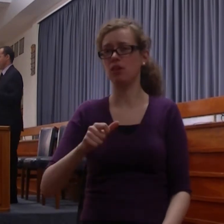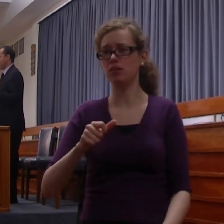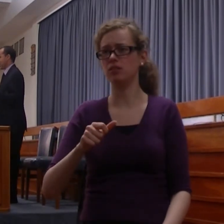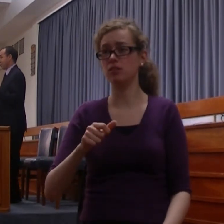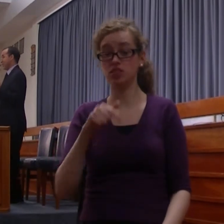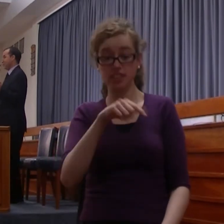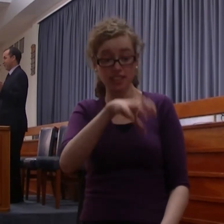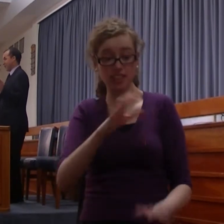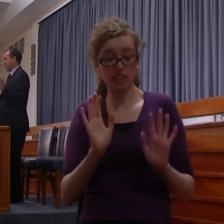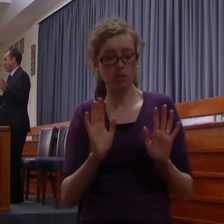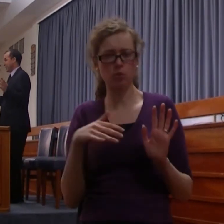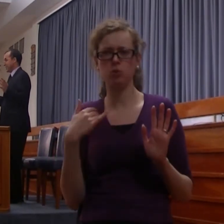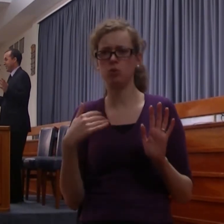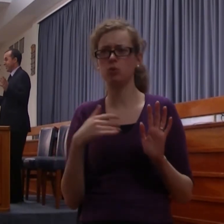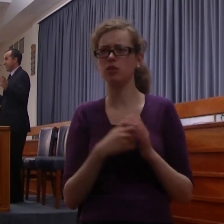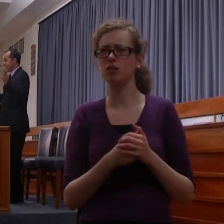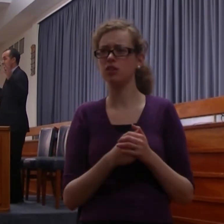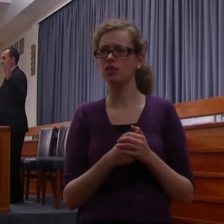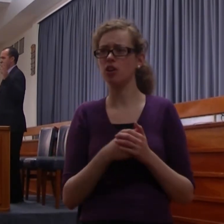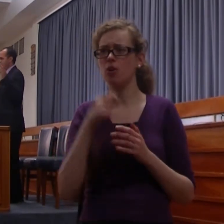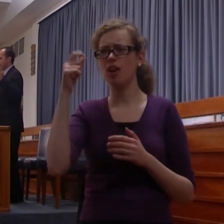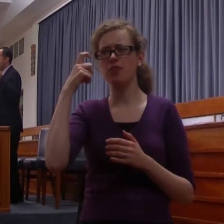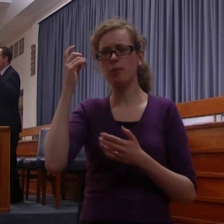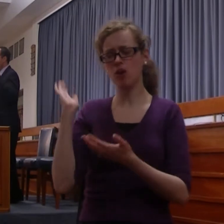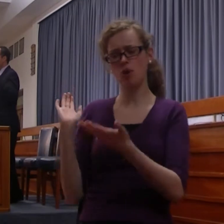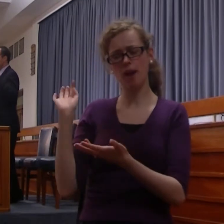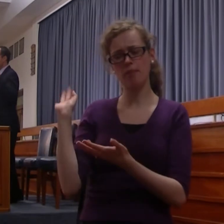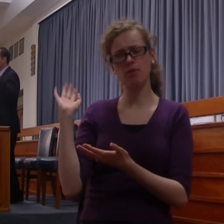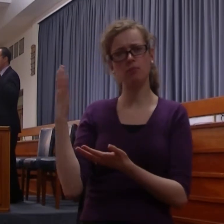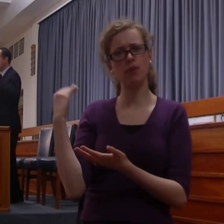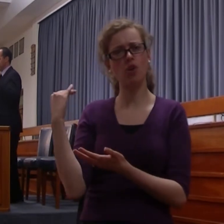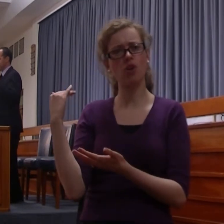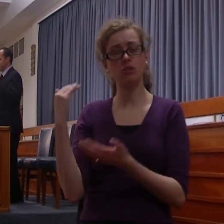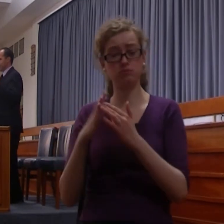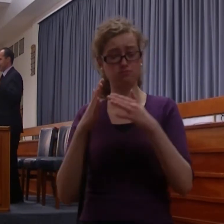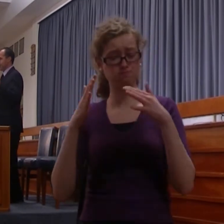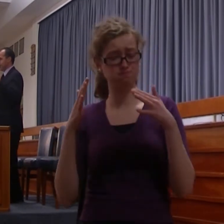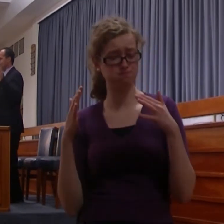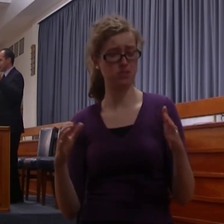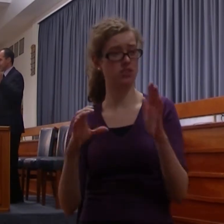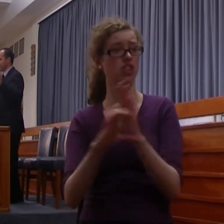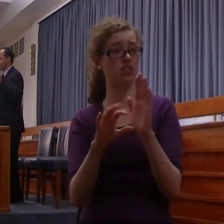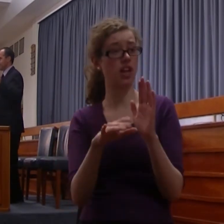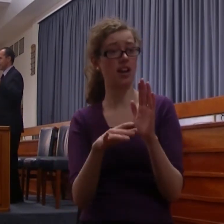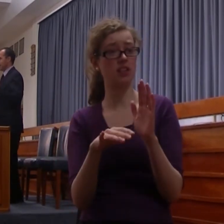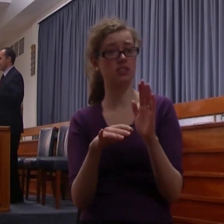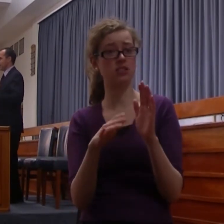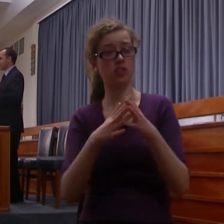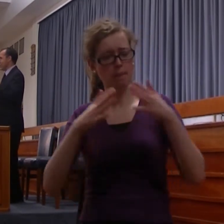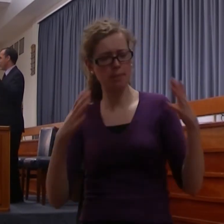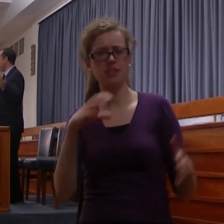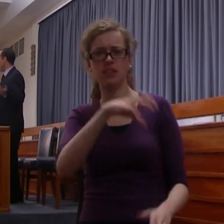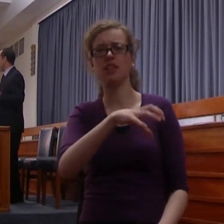250,000 to 500,000 people in Ephesus, just in the city, which believe me, from the past,